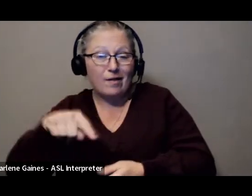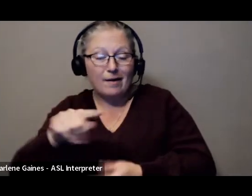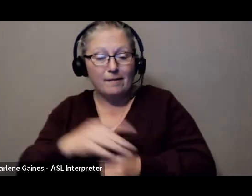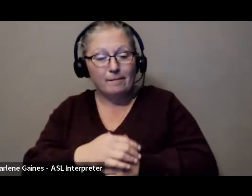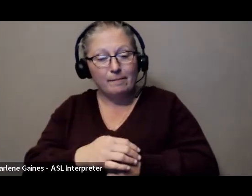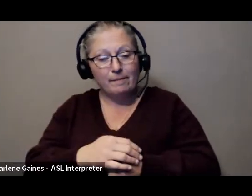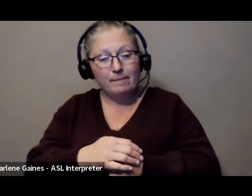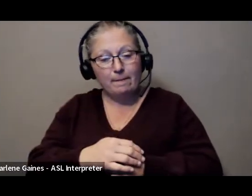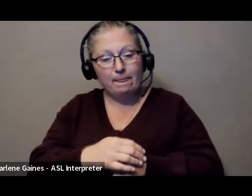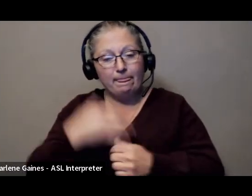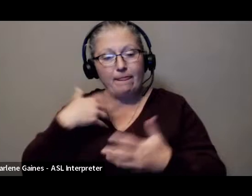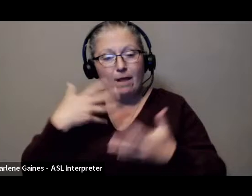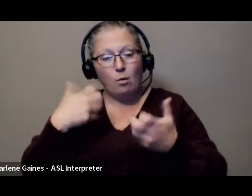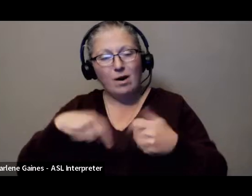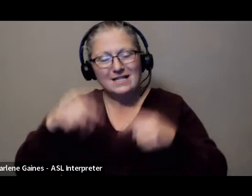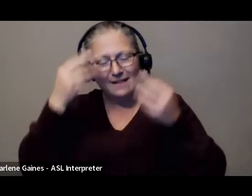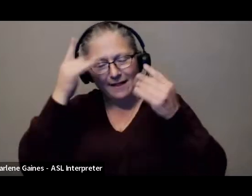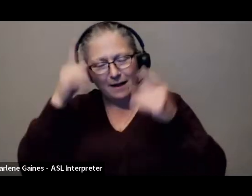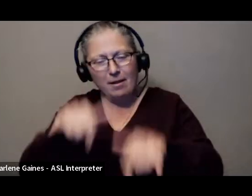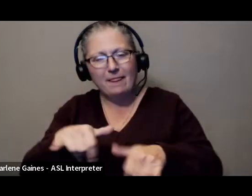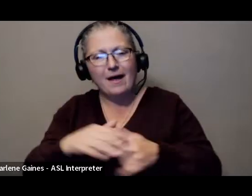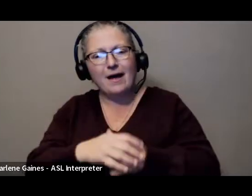So I really want us to think about that.